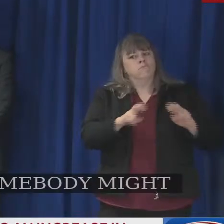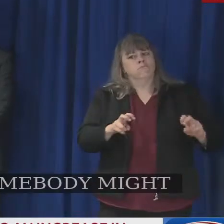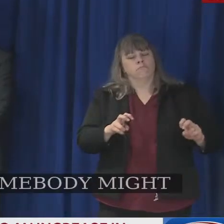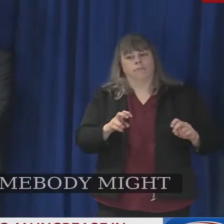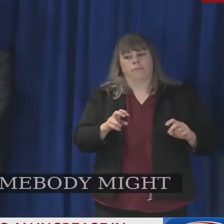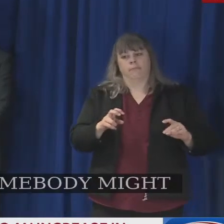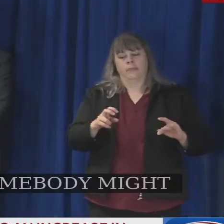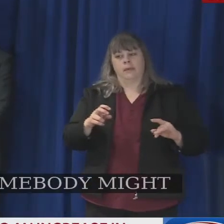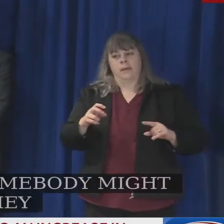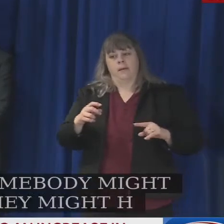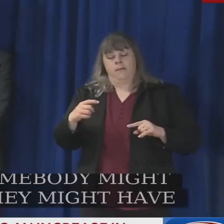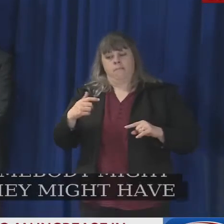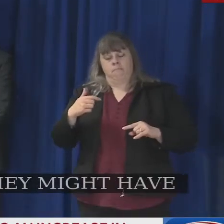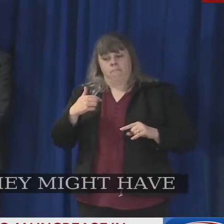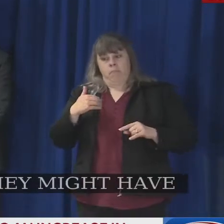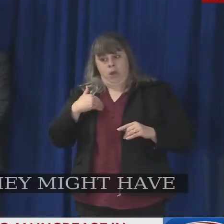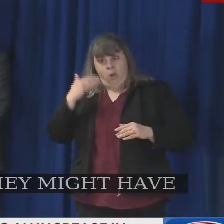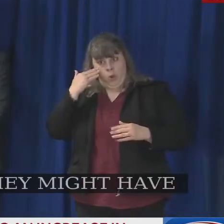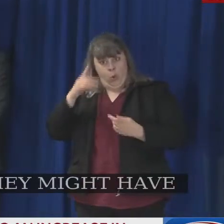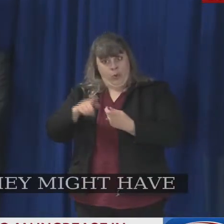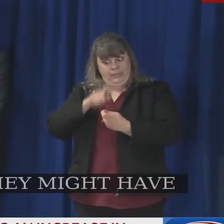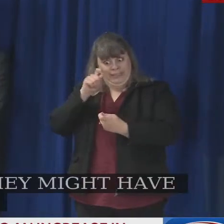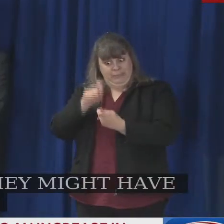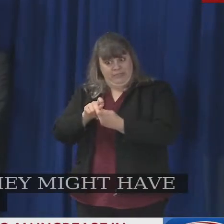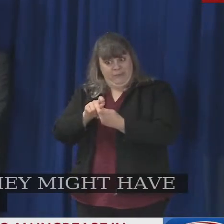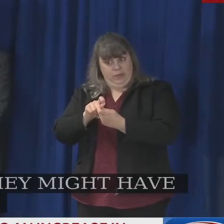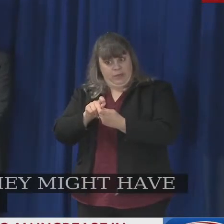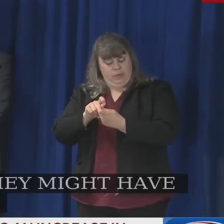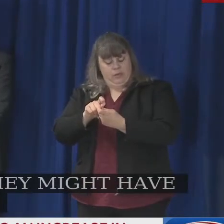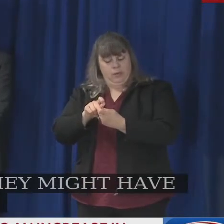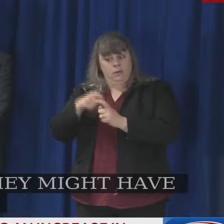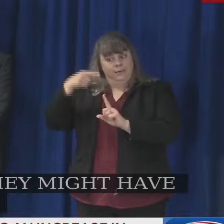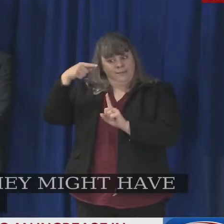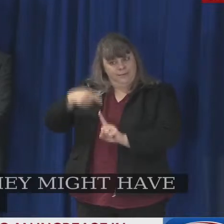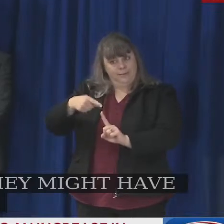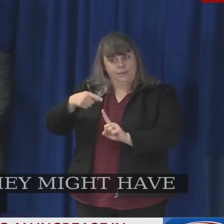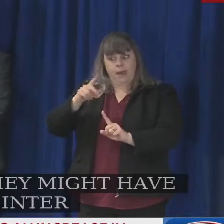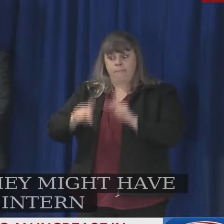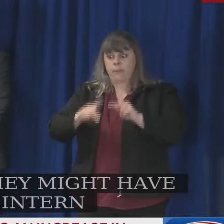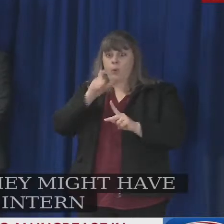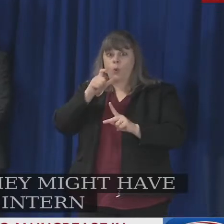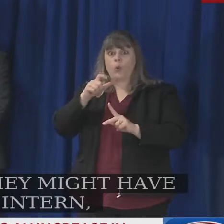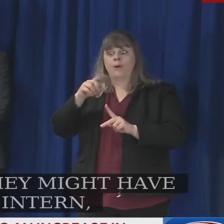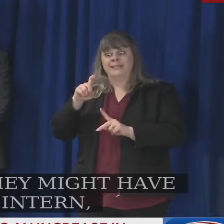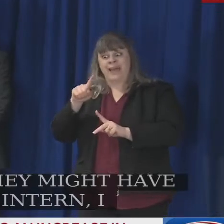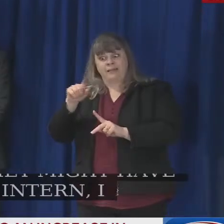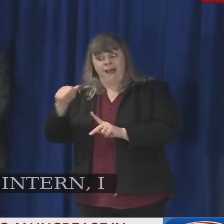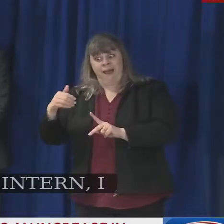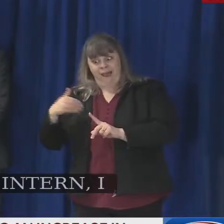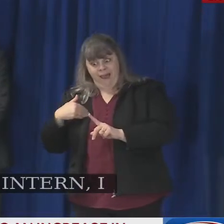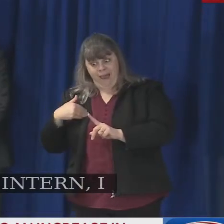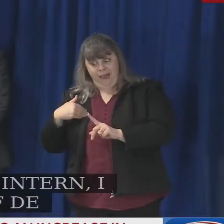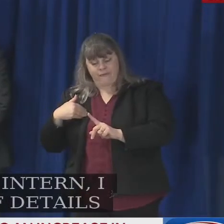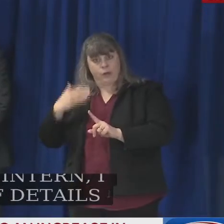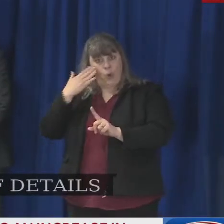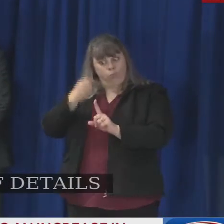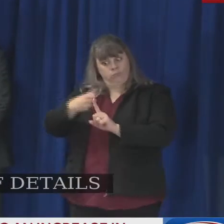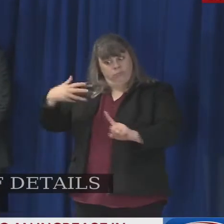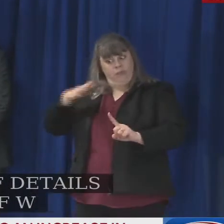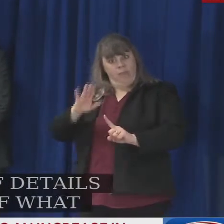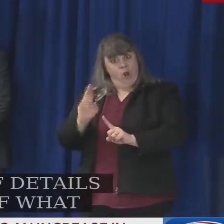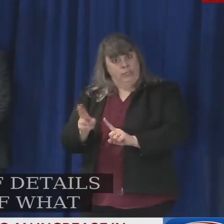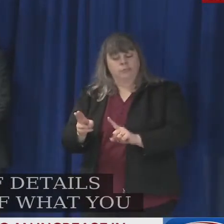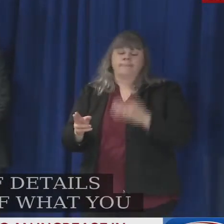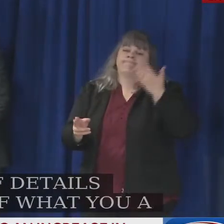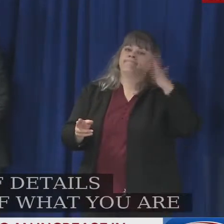I don't have a lot of details though in terms of what you're asking specific to individuals in the Delta variant. I don't know if Dr. Daly might have more to add in a minute,